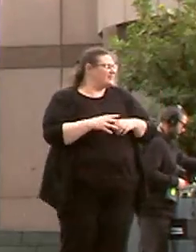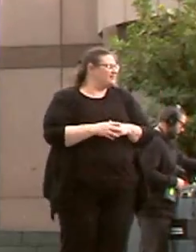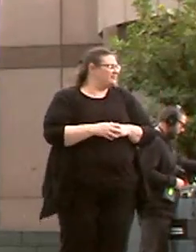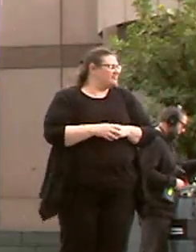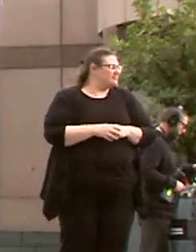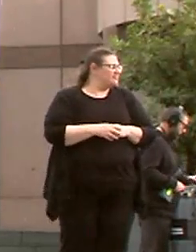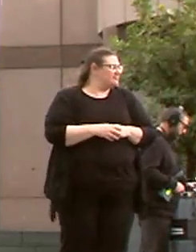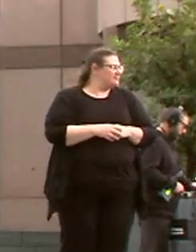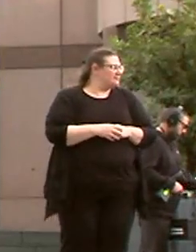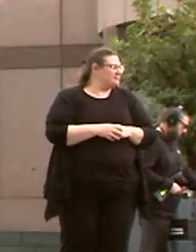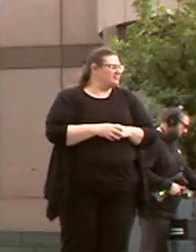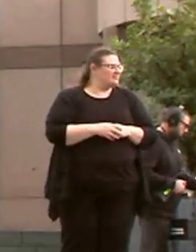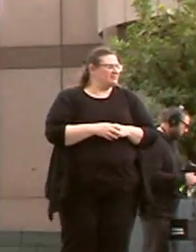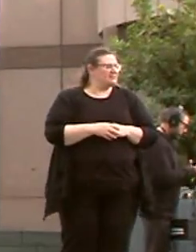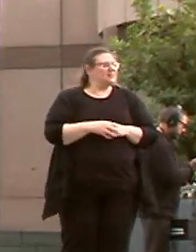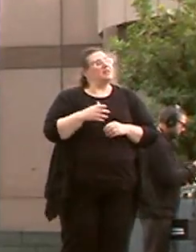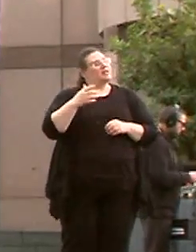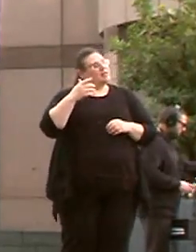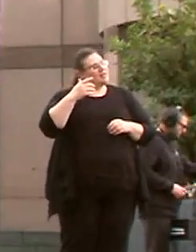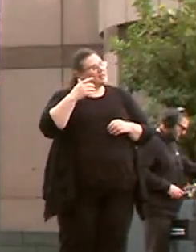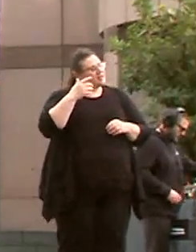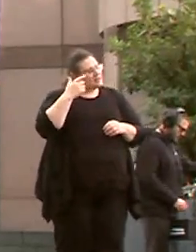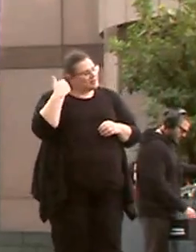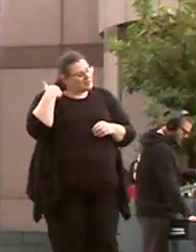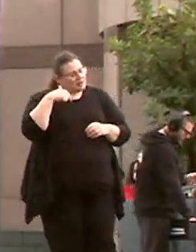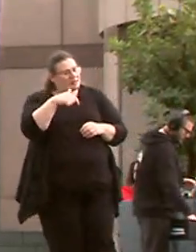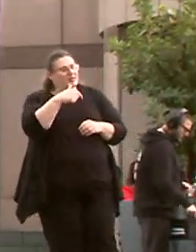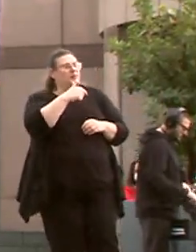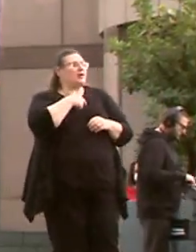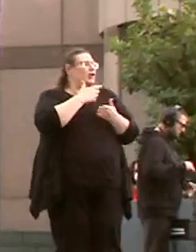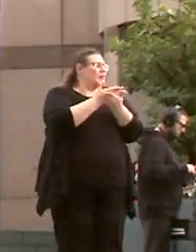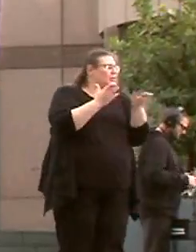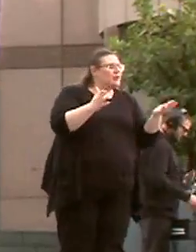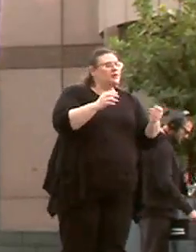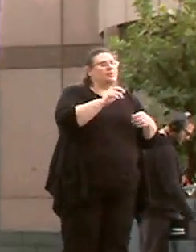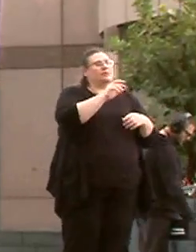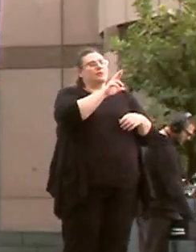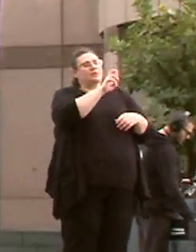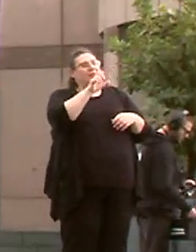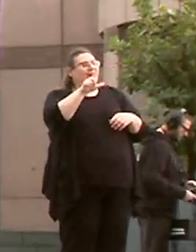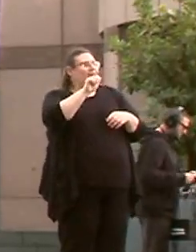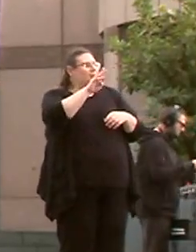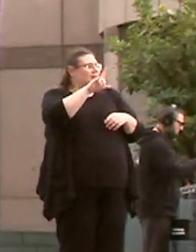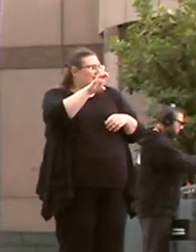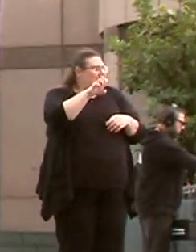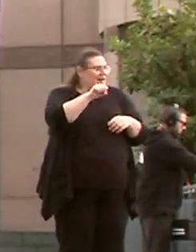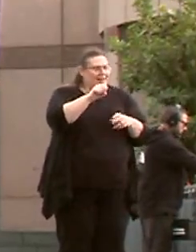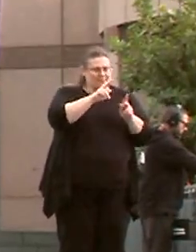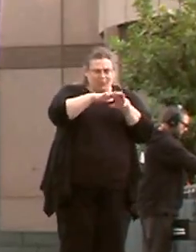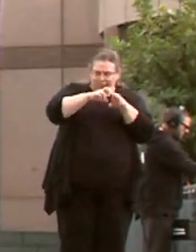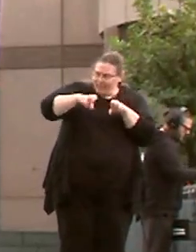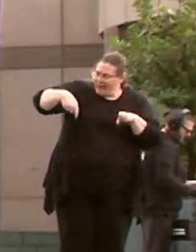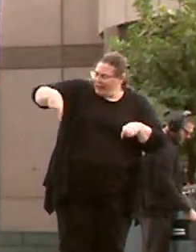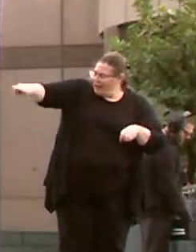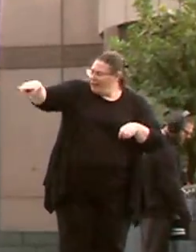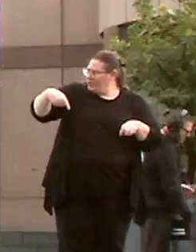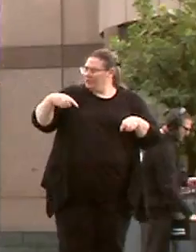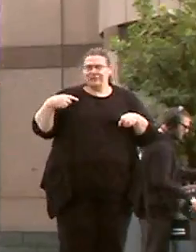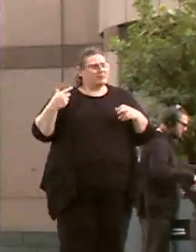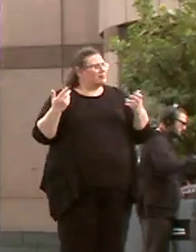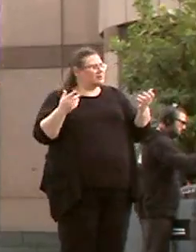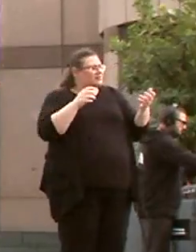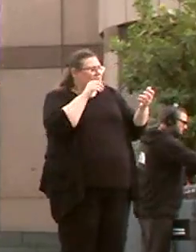close with, we're a resource to you, Real Abilities, all of the people on this panel, I am. And so don't